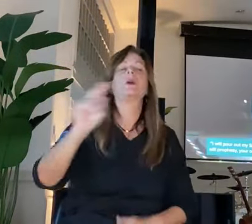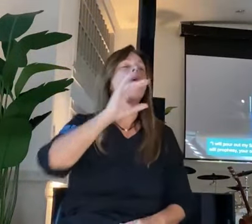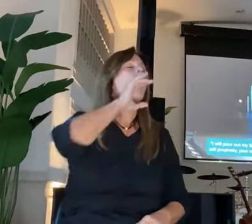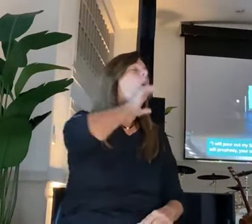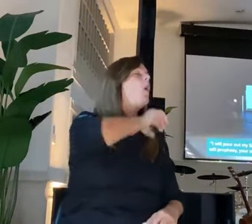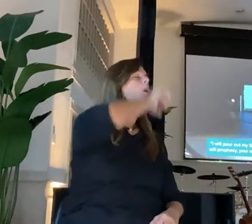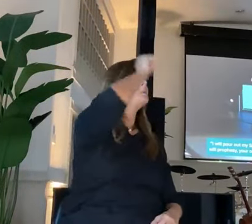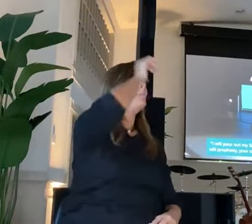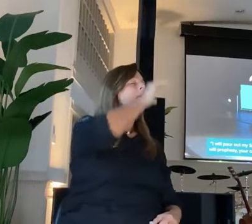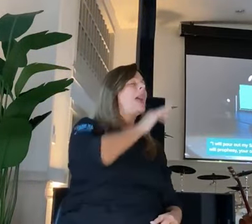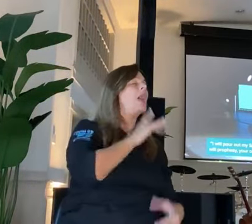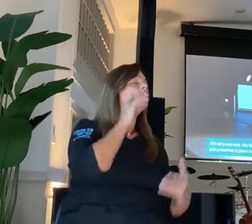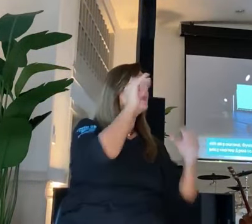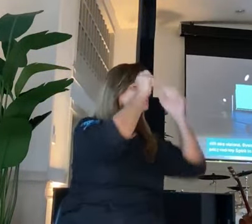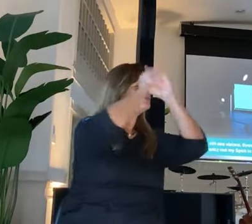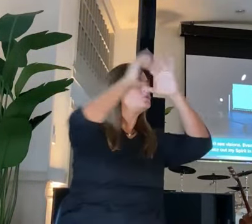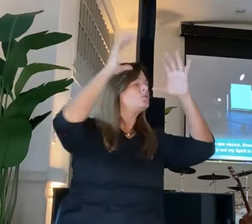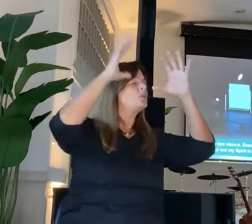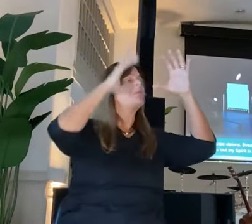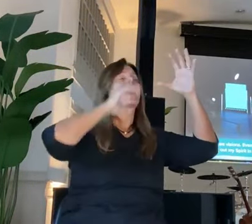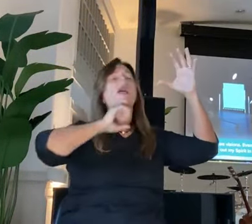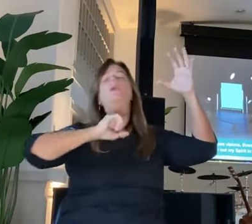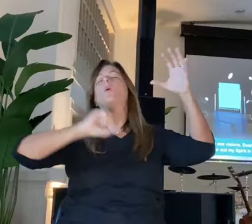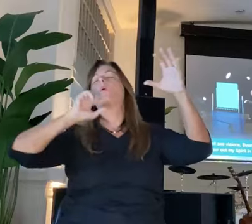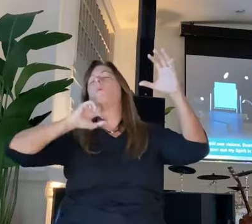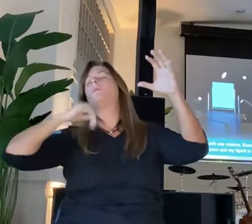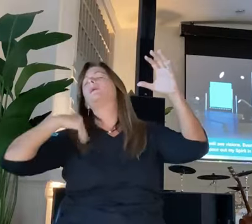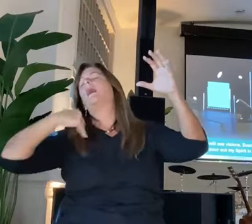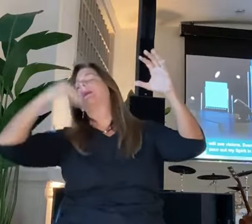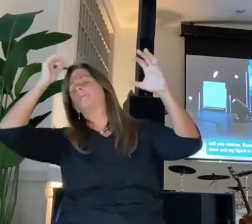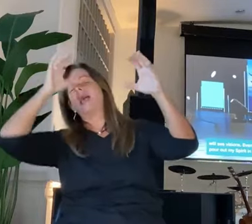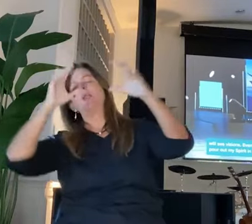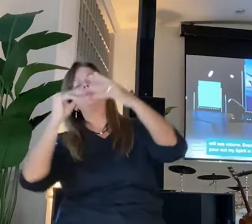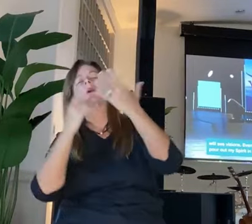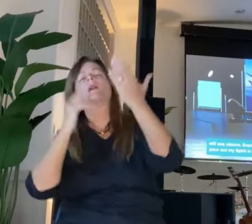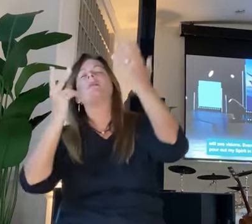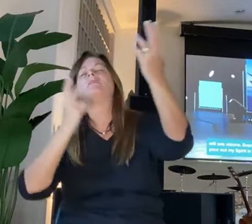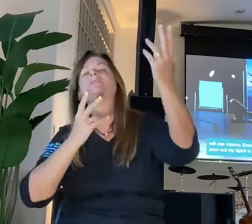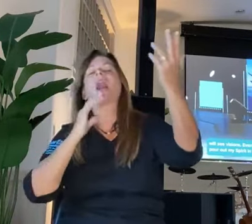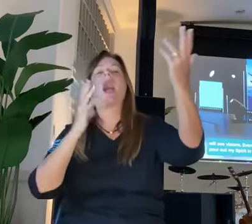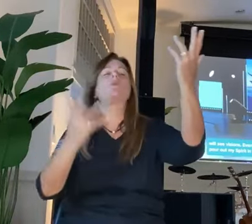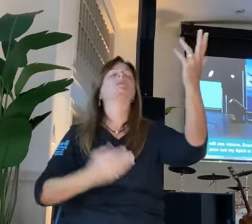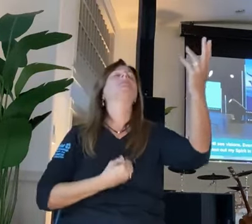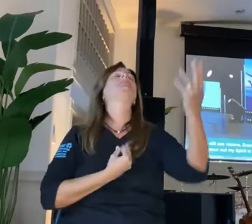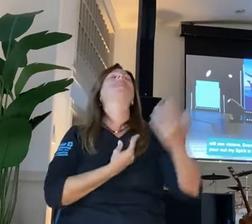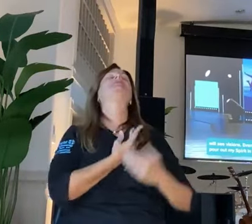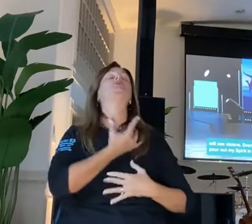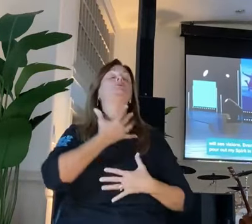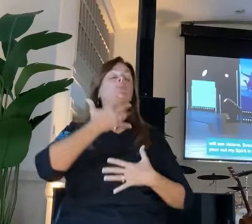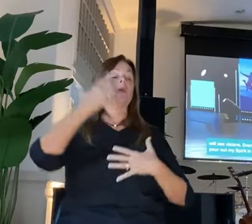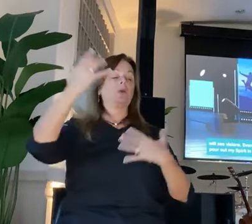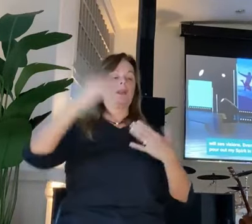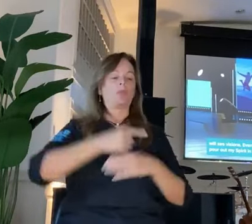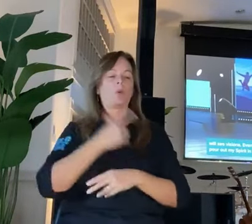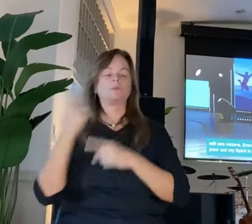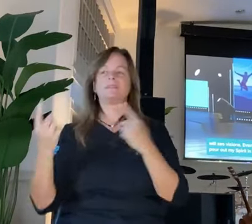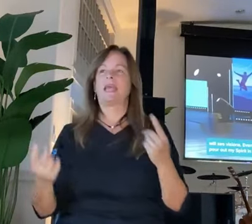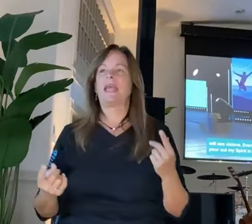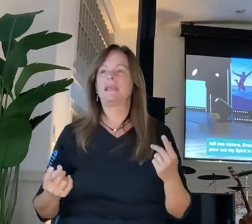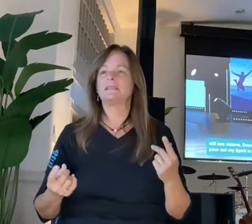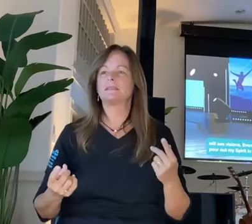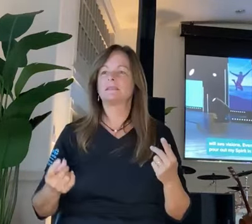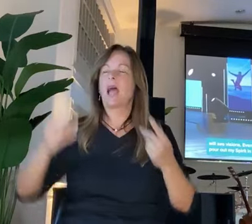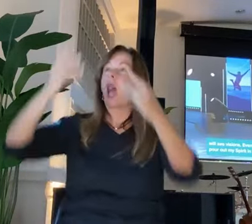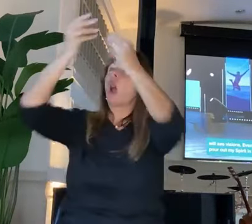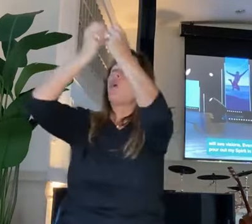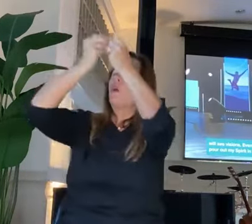dream dreams, and your young men will see visions. Even on my servants, both men and women, I will pour out my Spirit in those days.